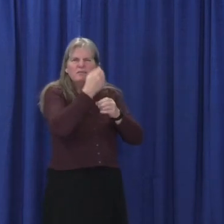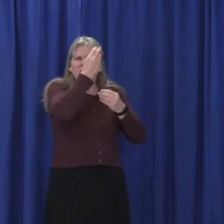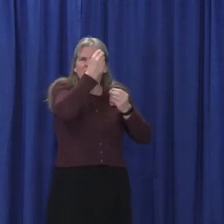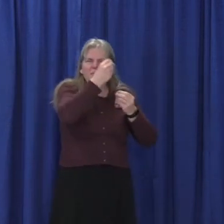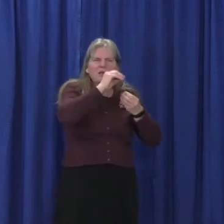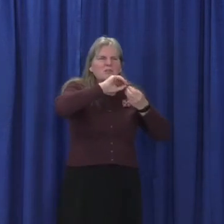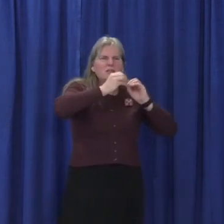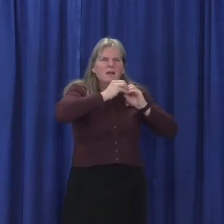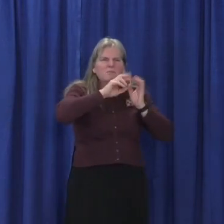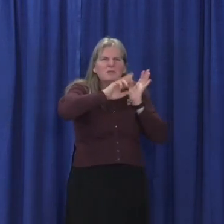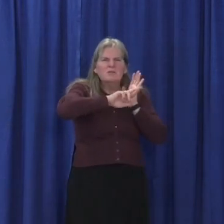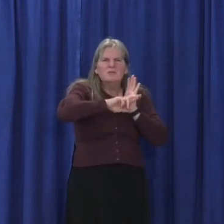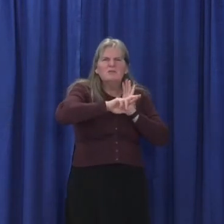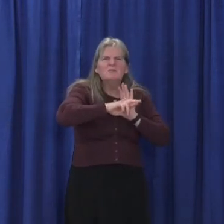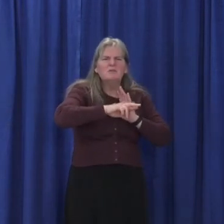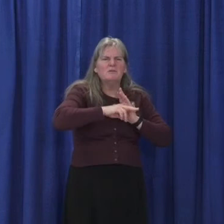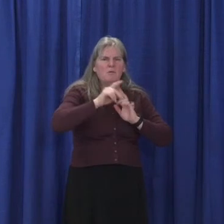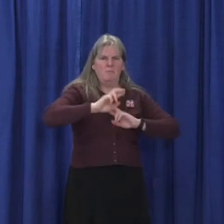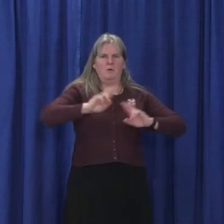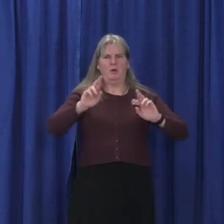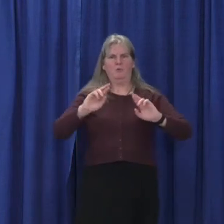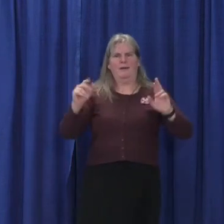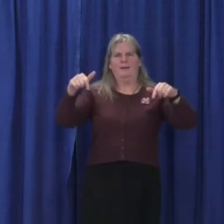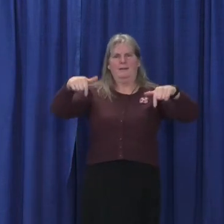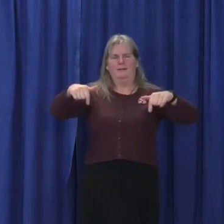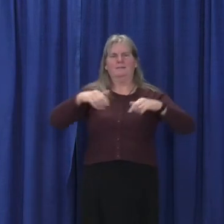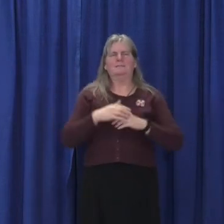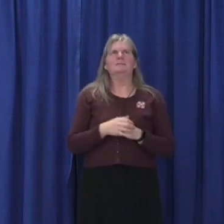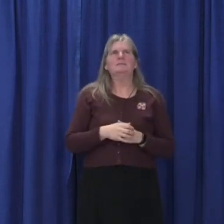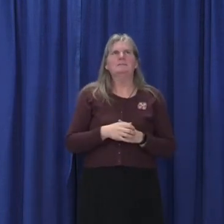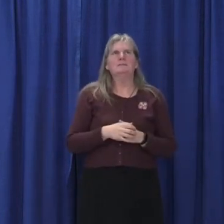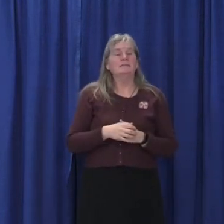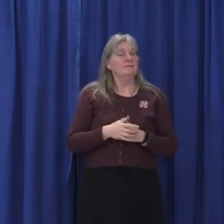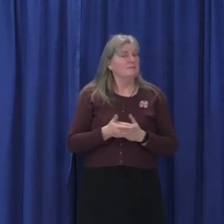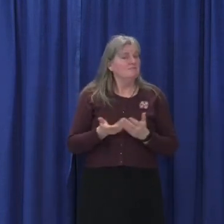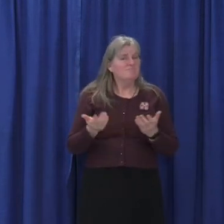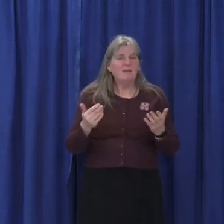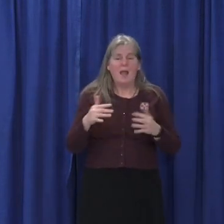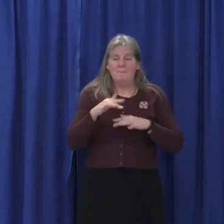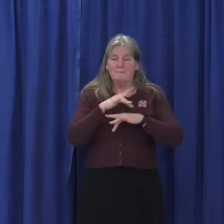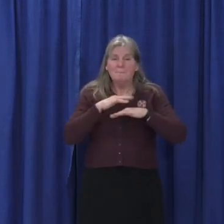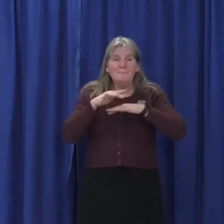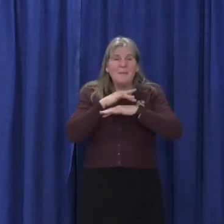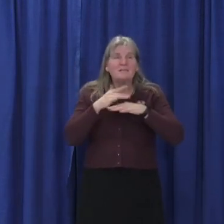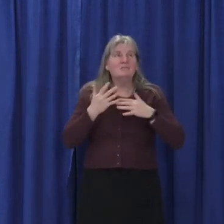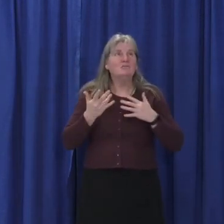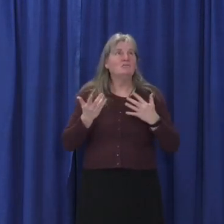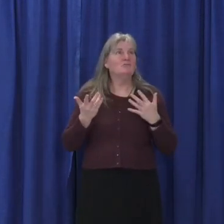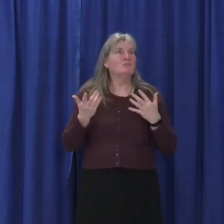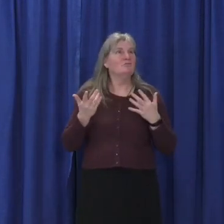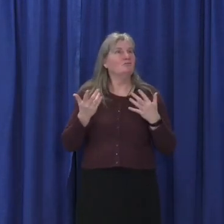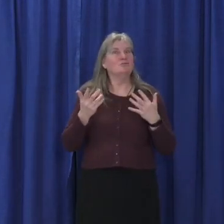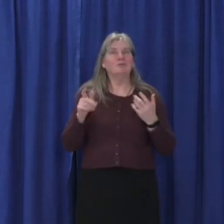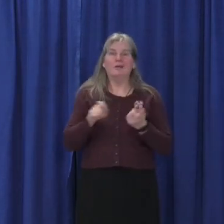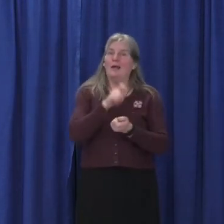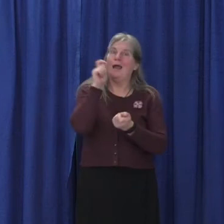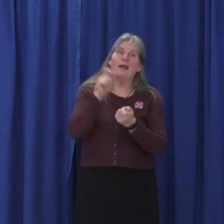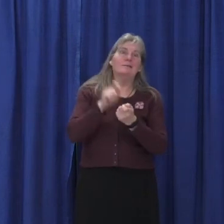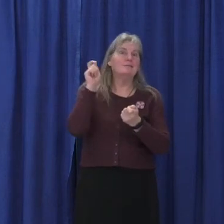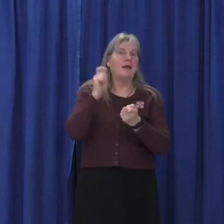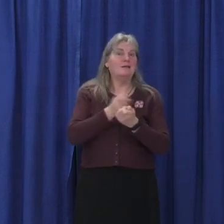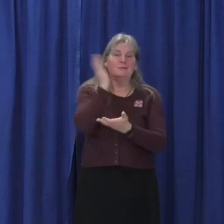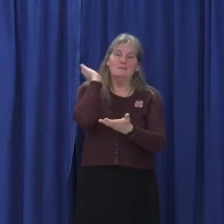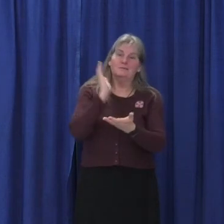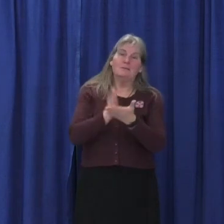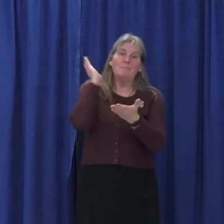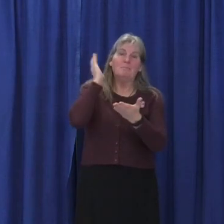information as we prepare for these things. But yeah, I mean, there's no magic formula to stopping in